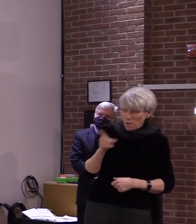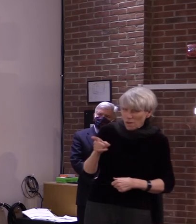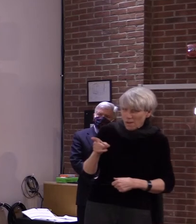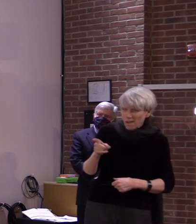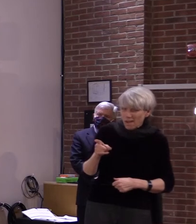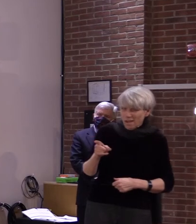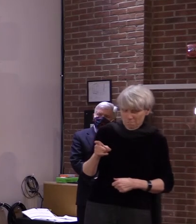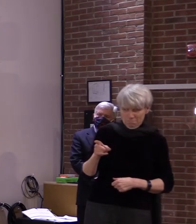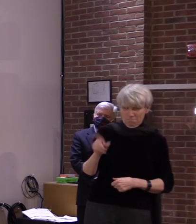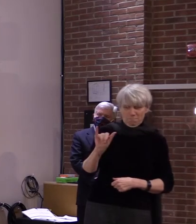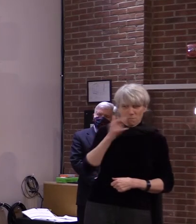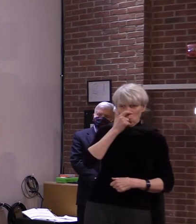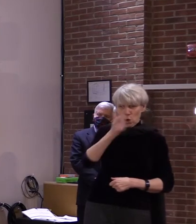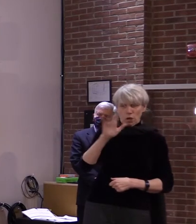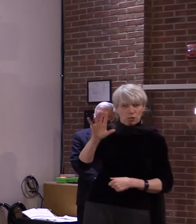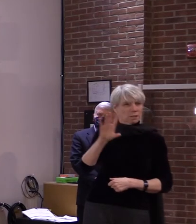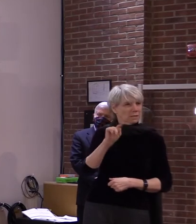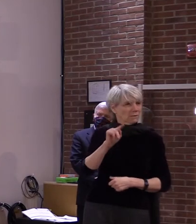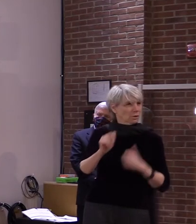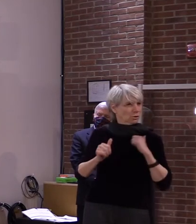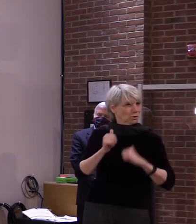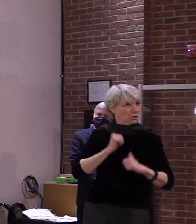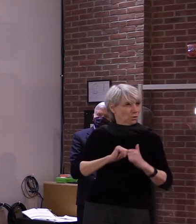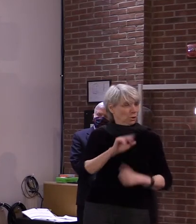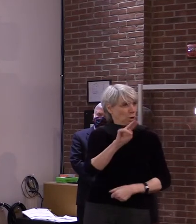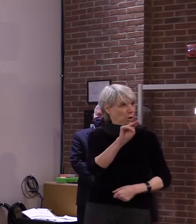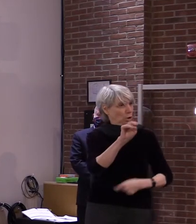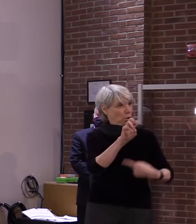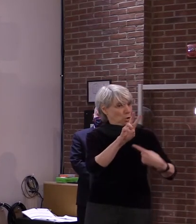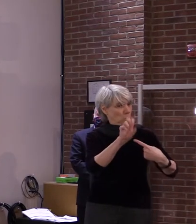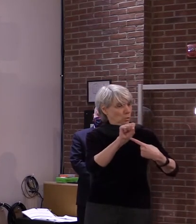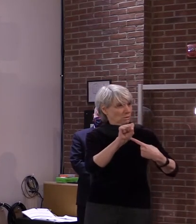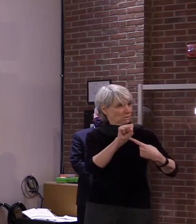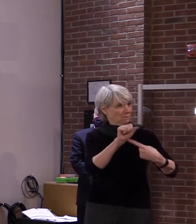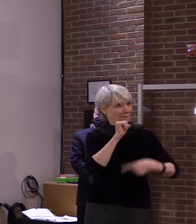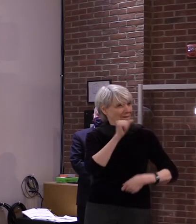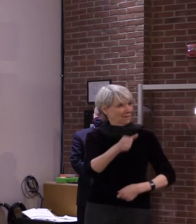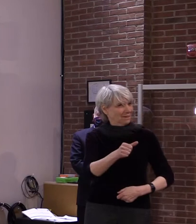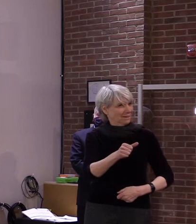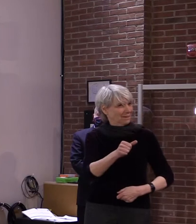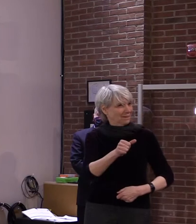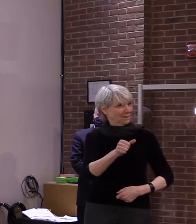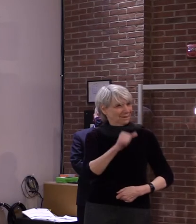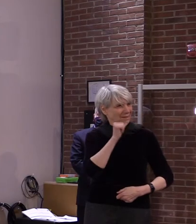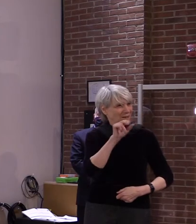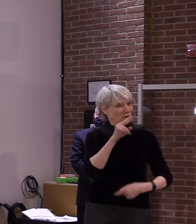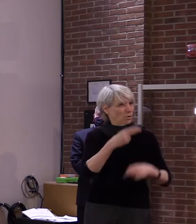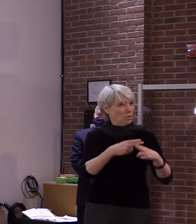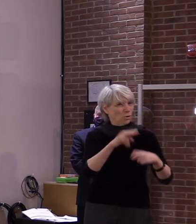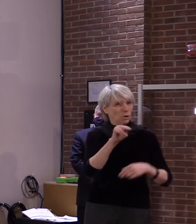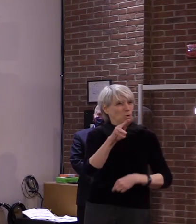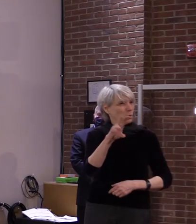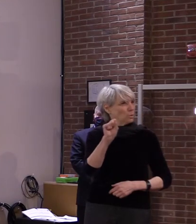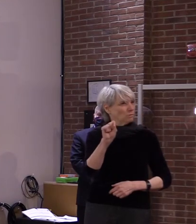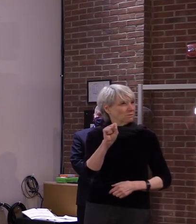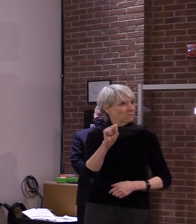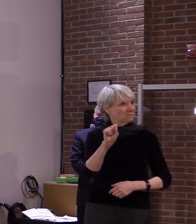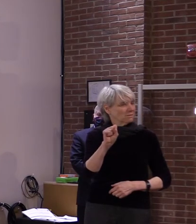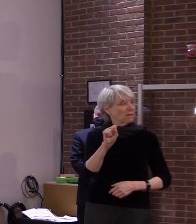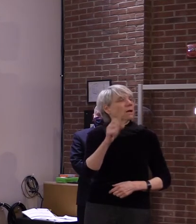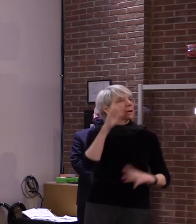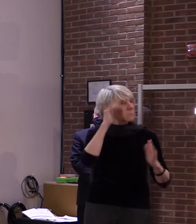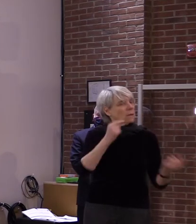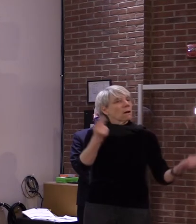news he wasn't you know he wasn't expanding upon that and giving the news out to to vermonters as we